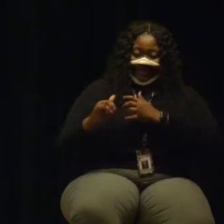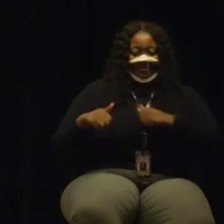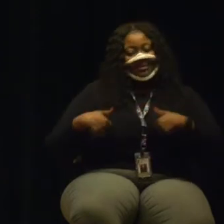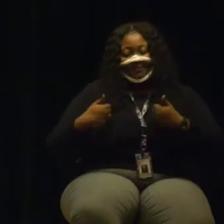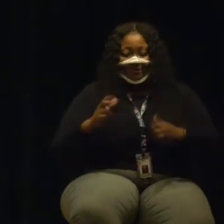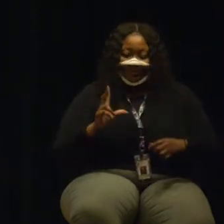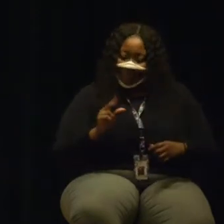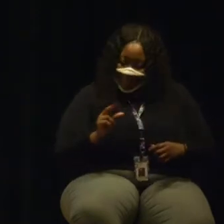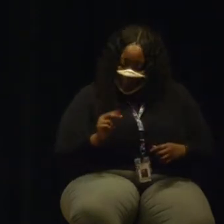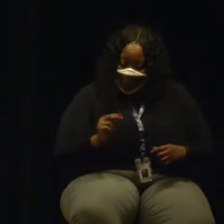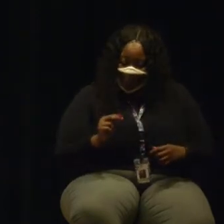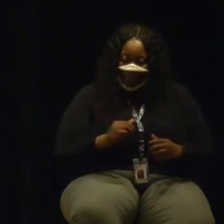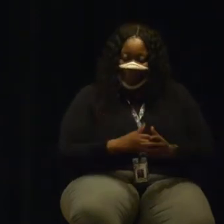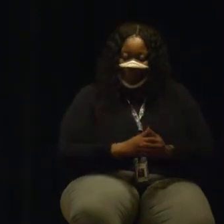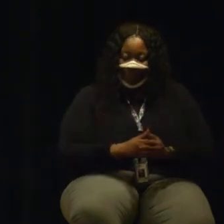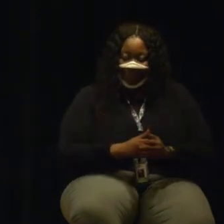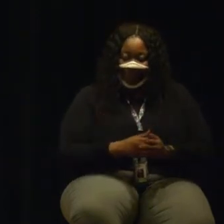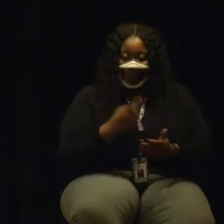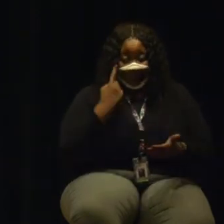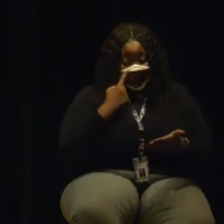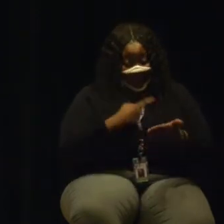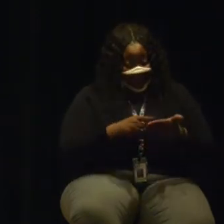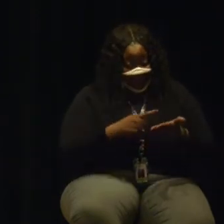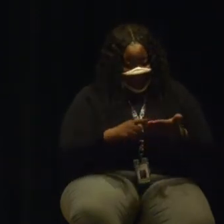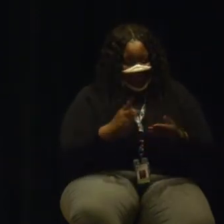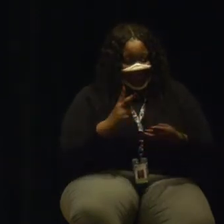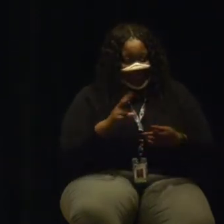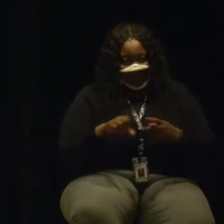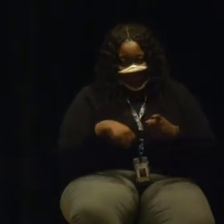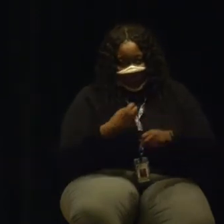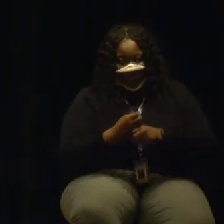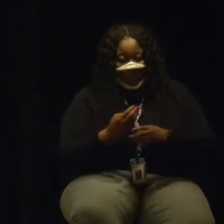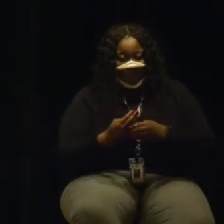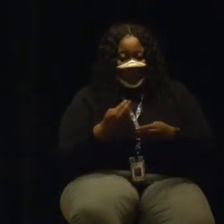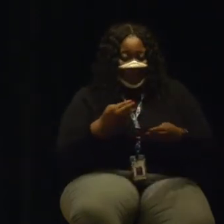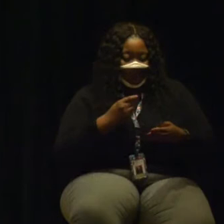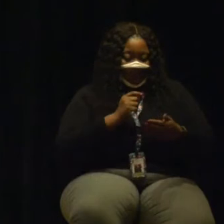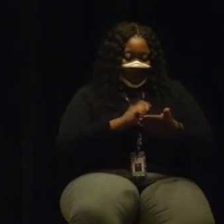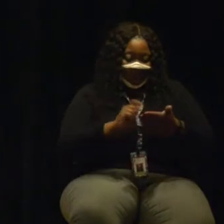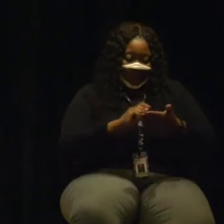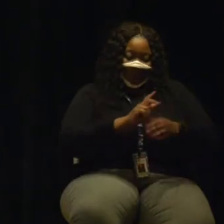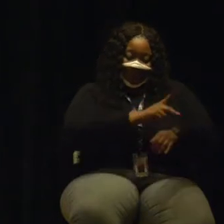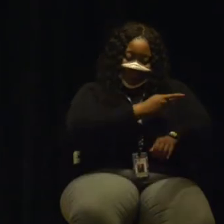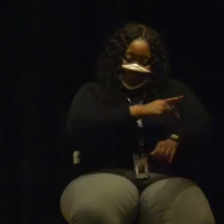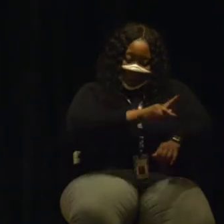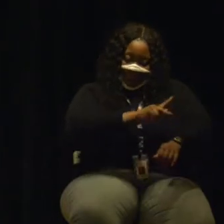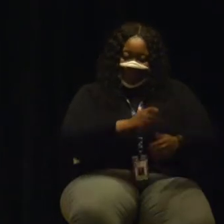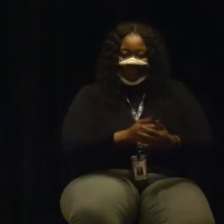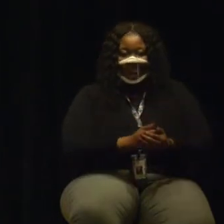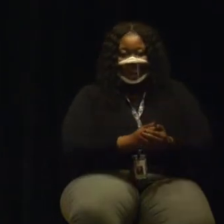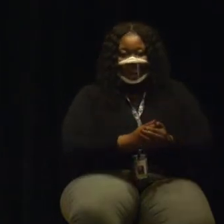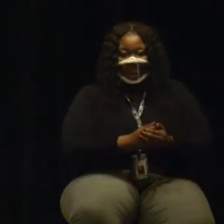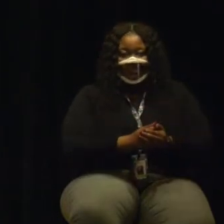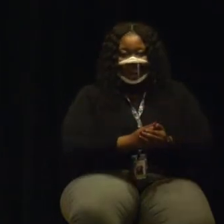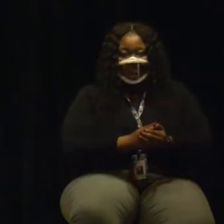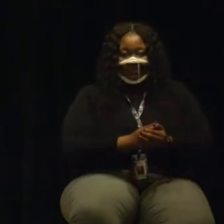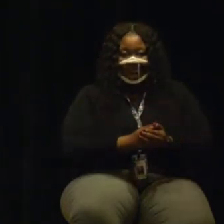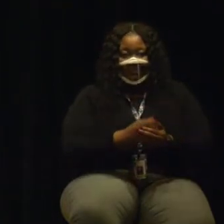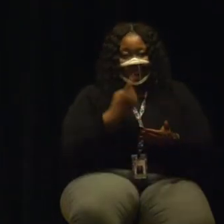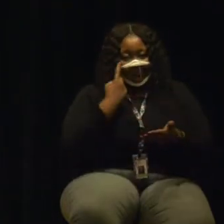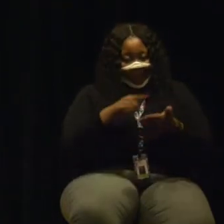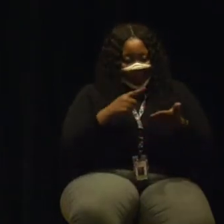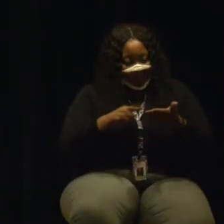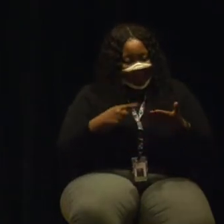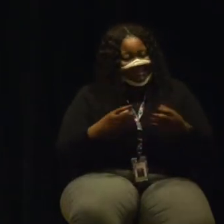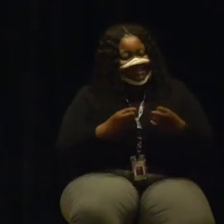first book, researched for 2 years before I wrote a poem, spent almost 10 years working on this one, researching the whole time,